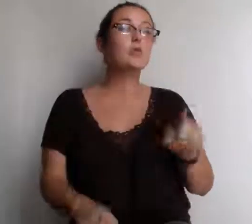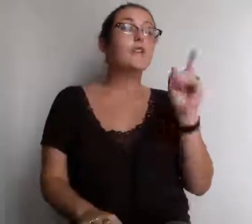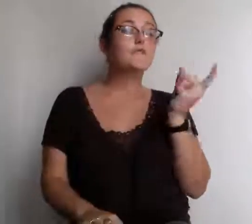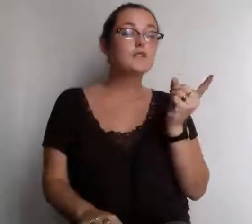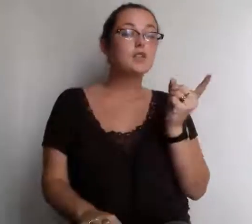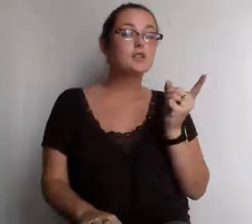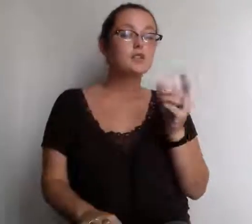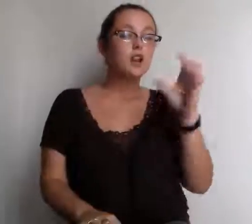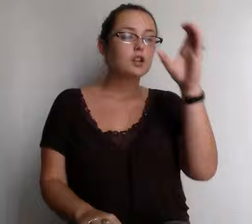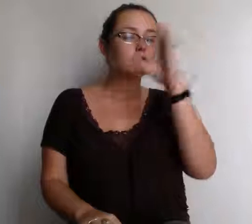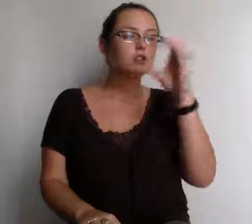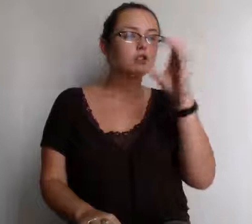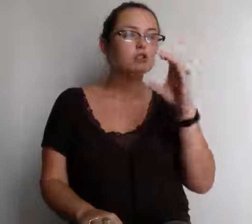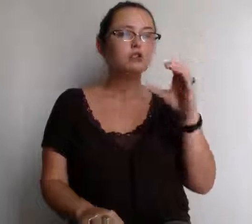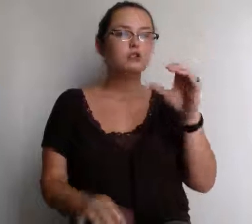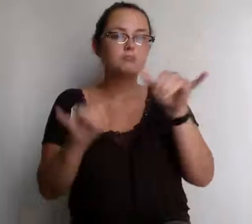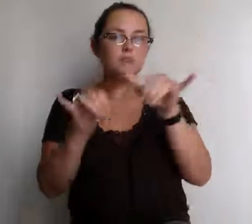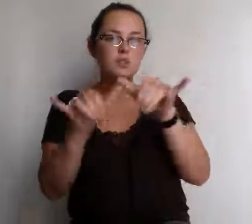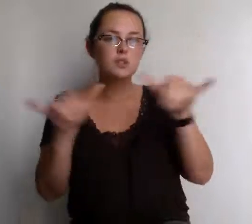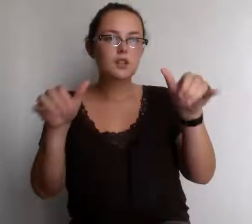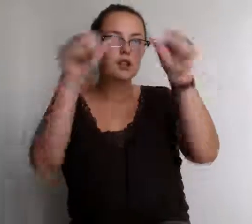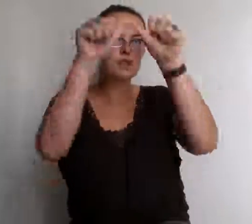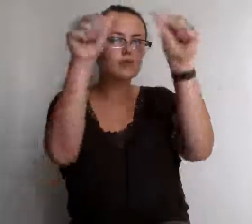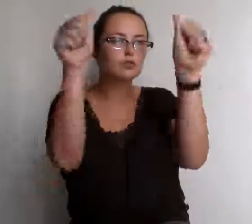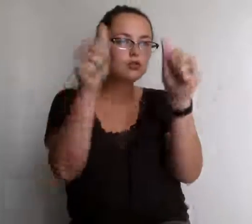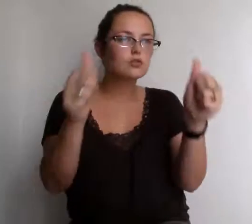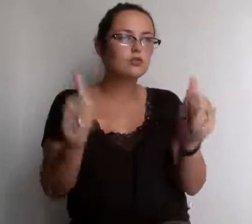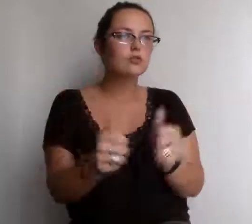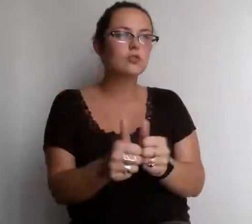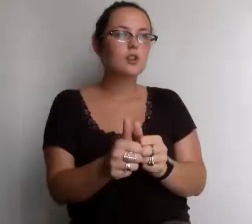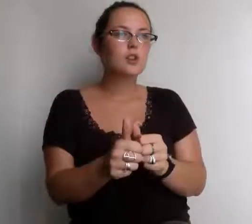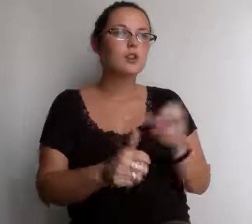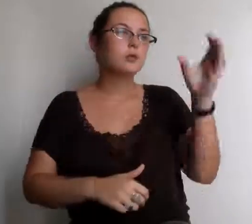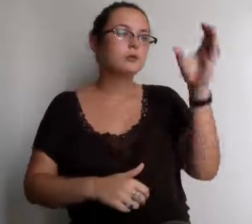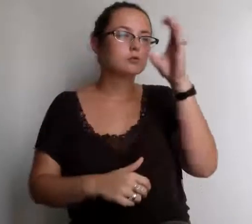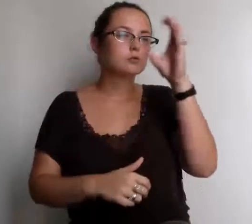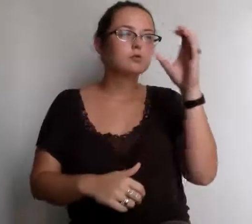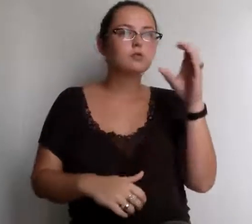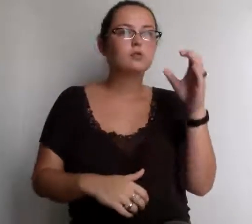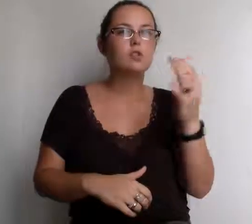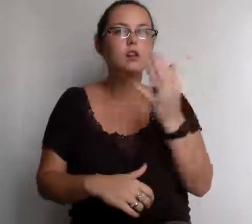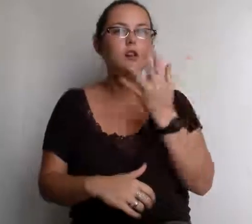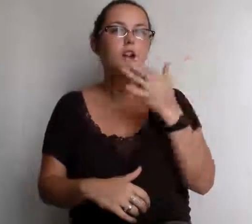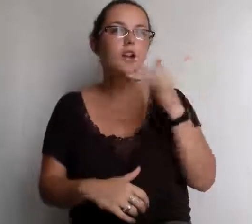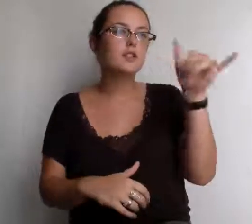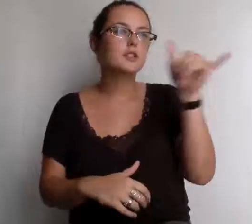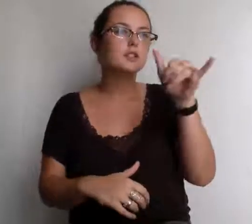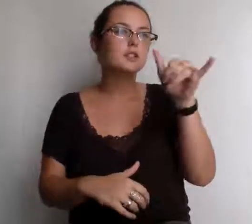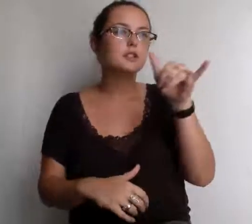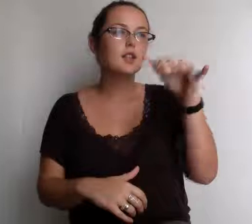size and shape of the head. And then I checked for distribution, color, and consistency of the hair.